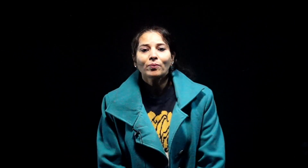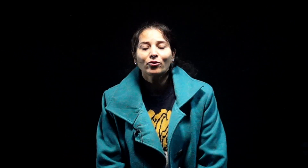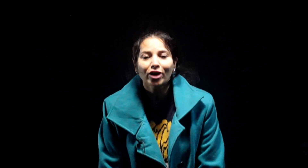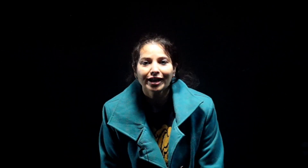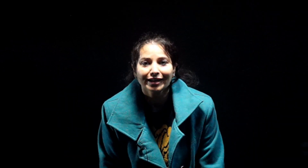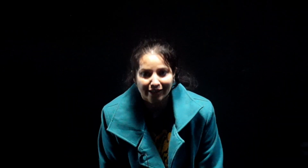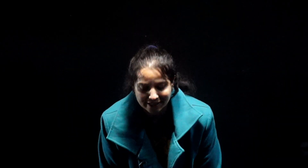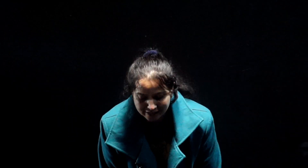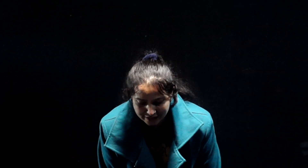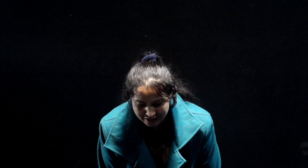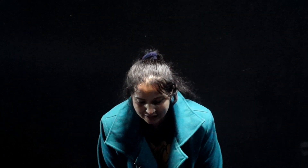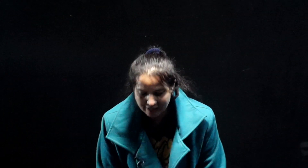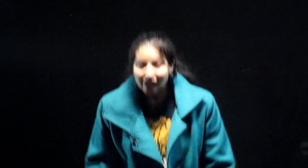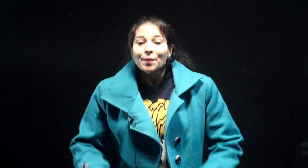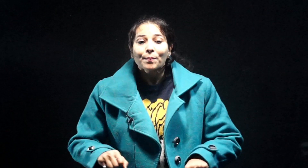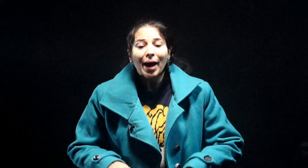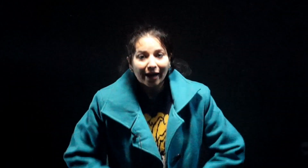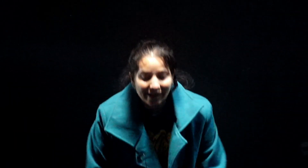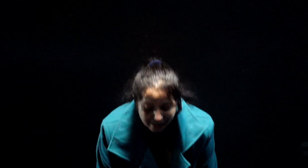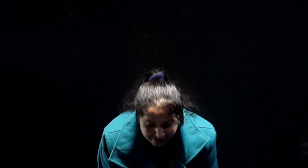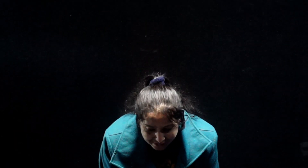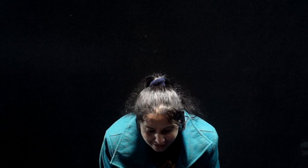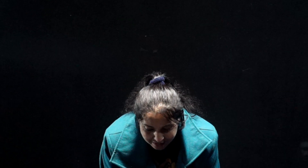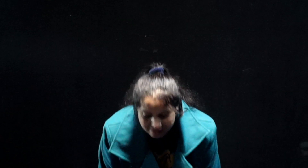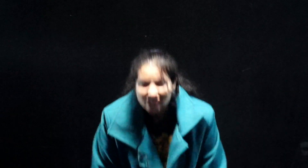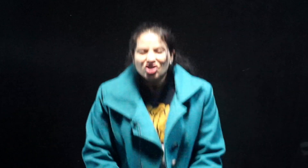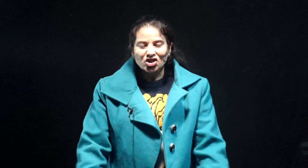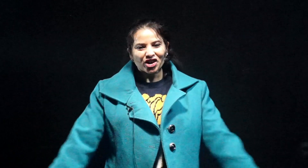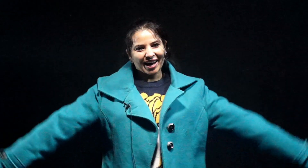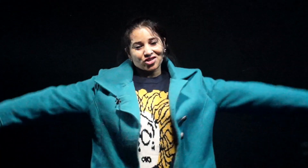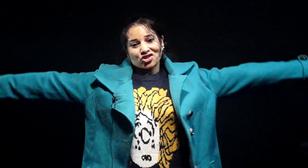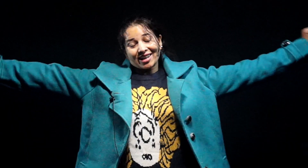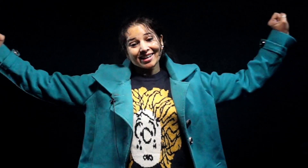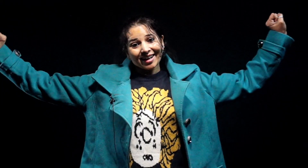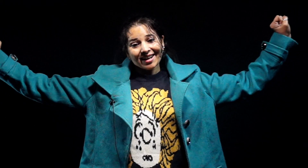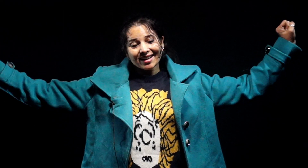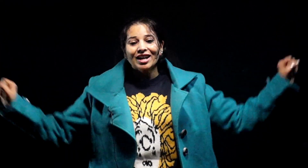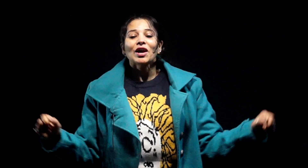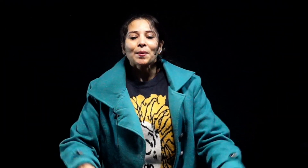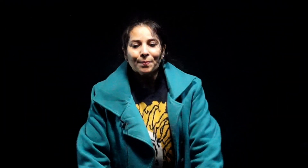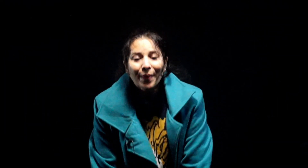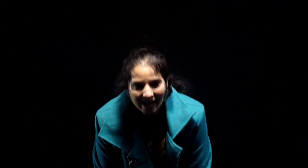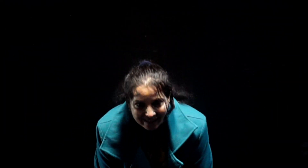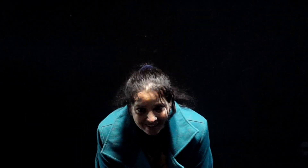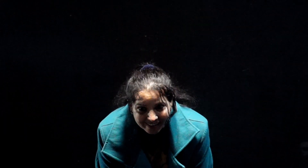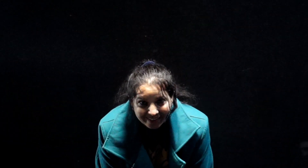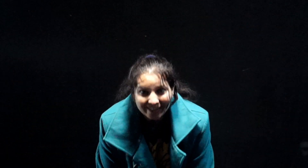one knee. Bend a little. Stretch a little. Bend a little.